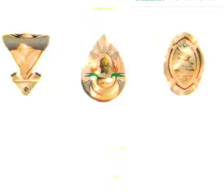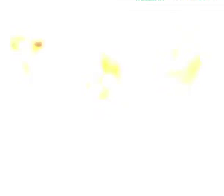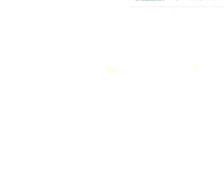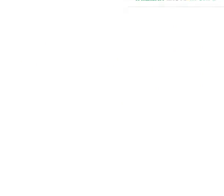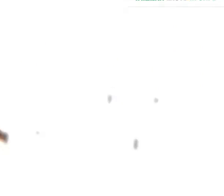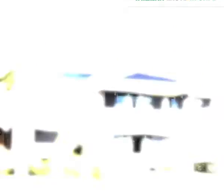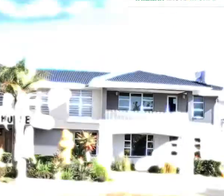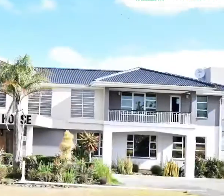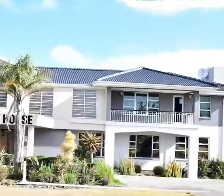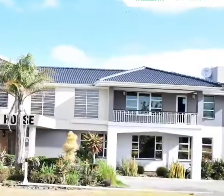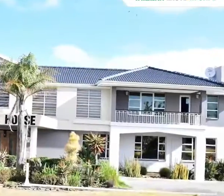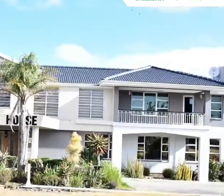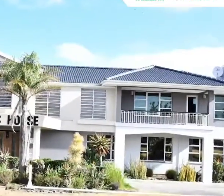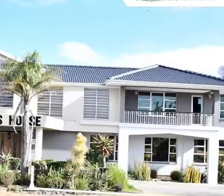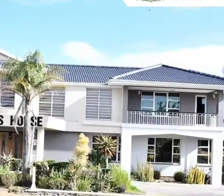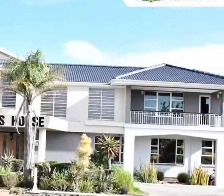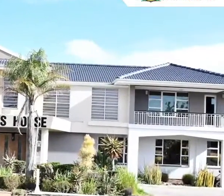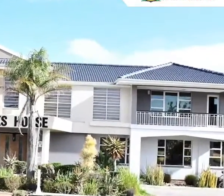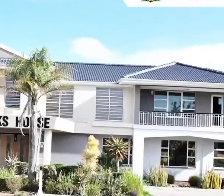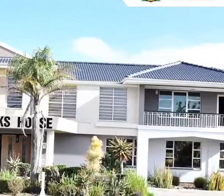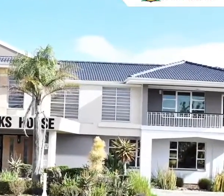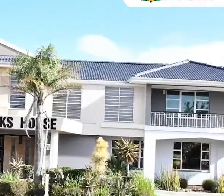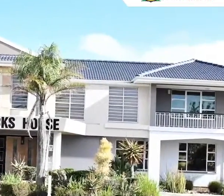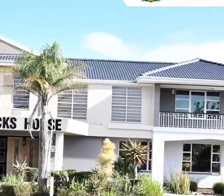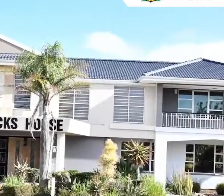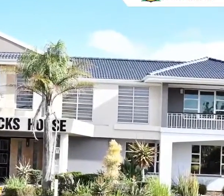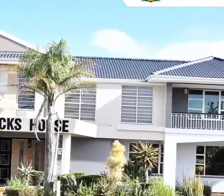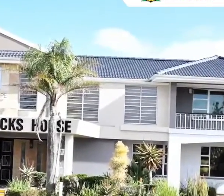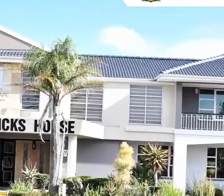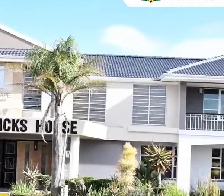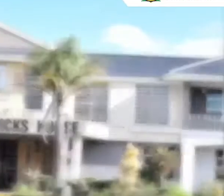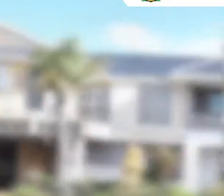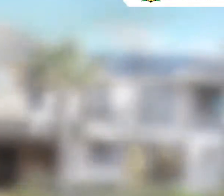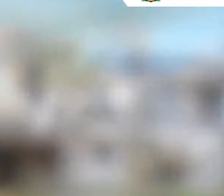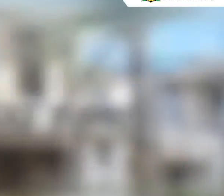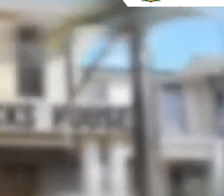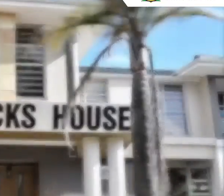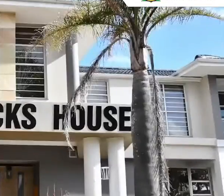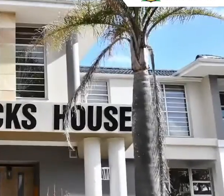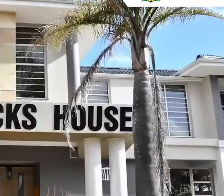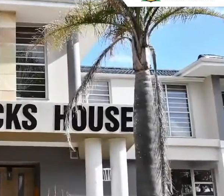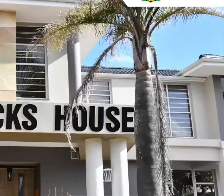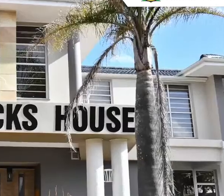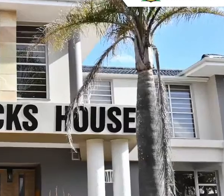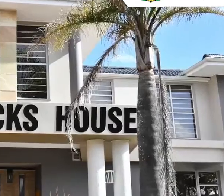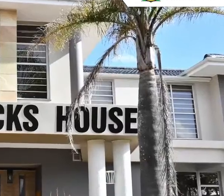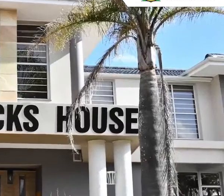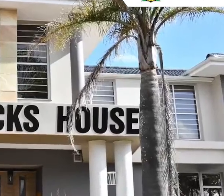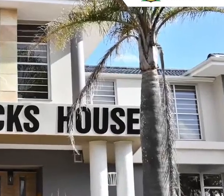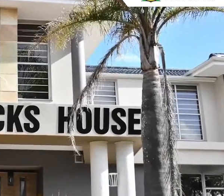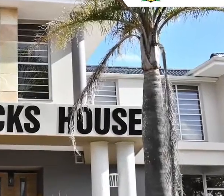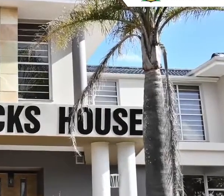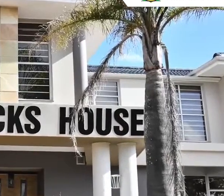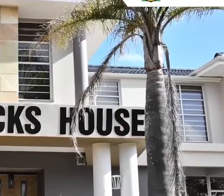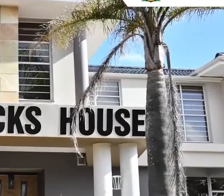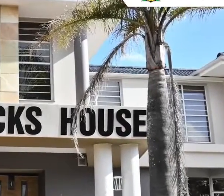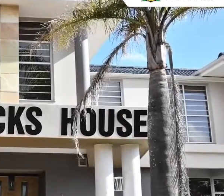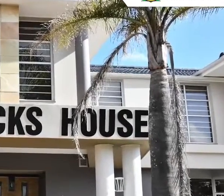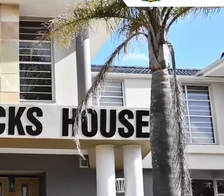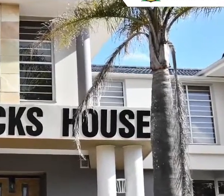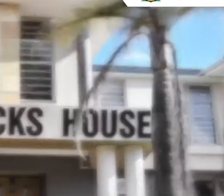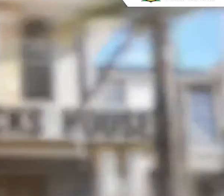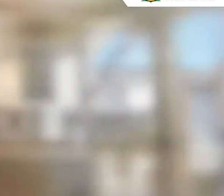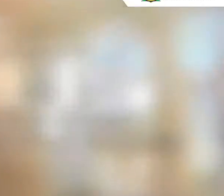upon its citizens. Today, the State House in Bisho, which is the seat of Eastern Cape